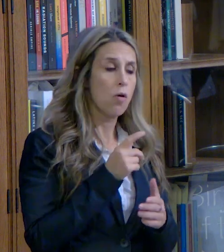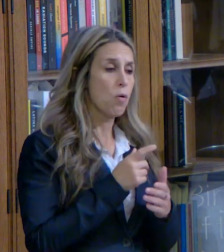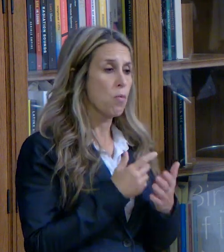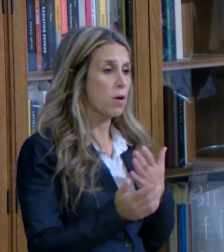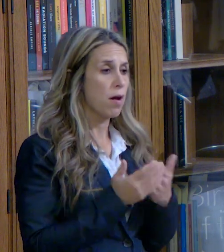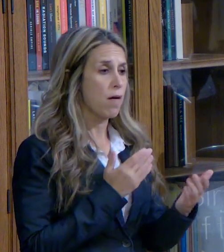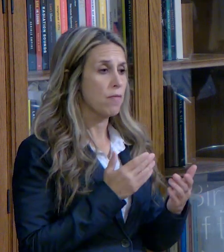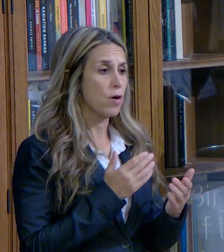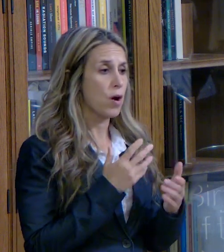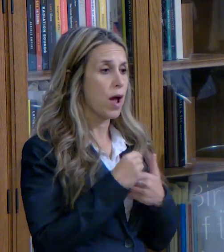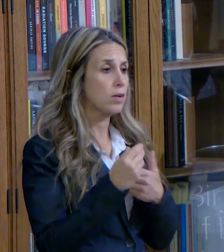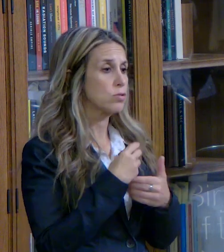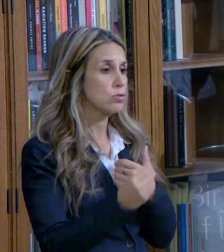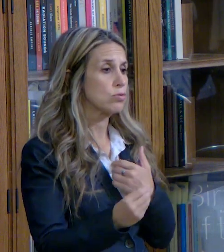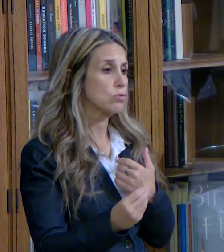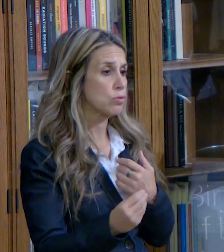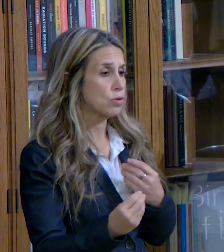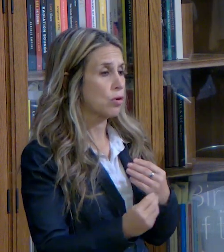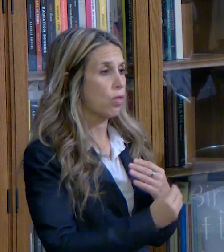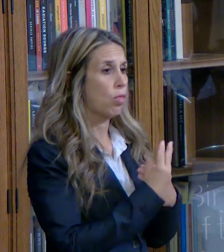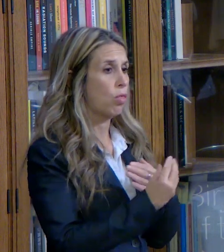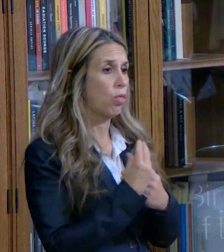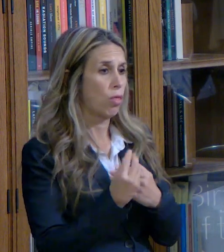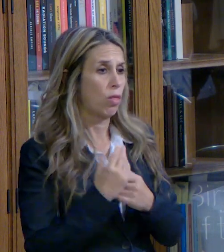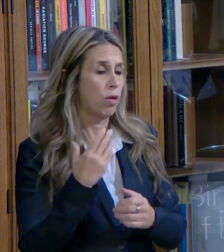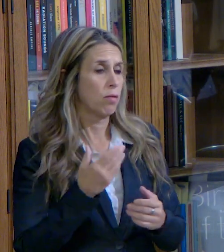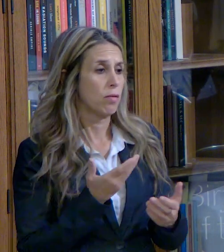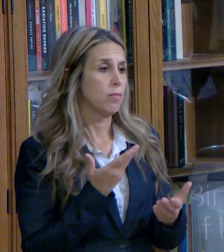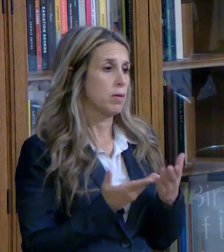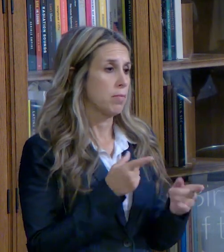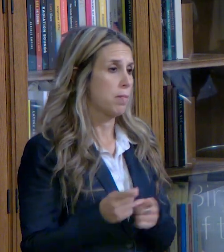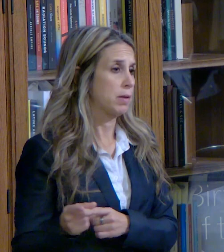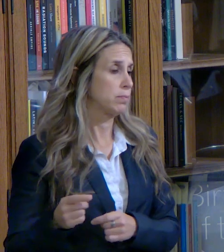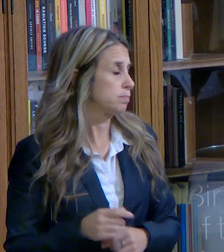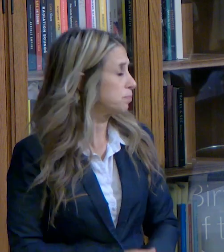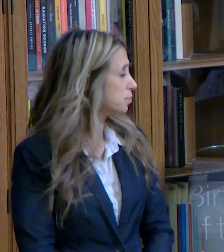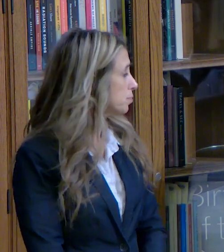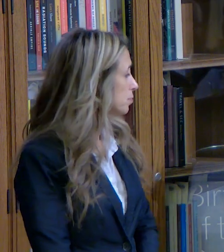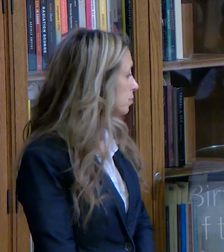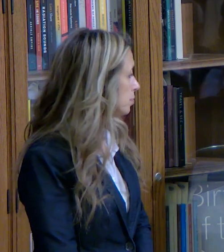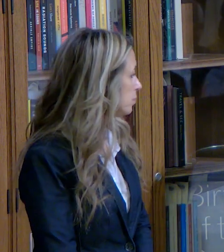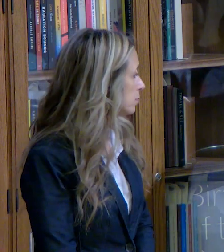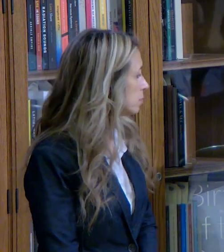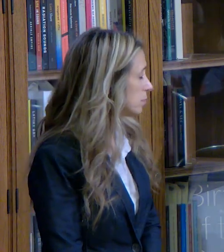whatever external cacophony May ensue thank